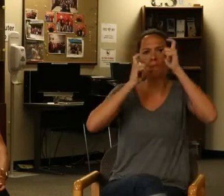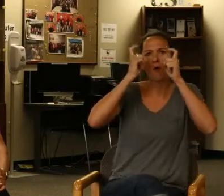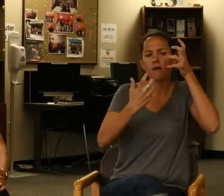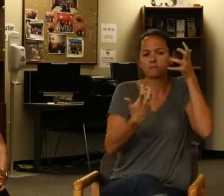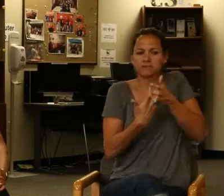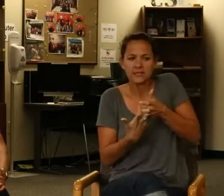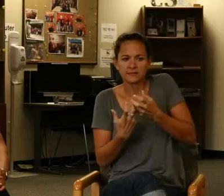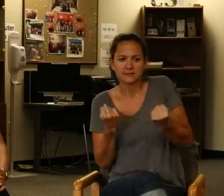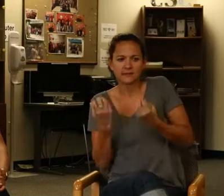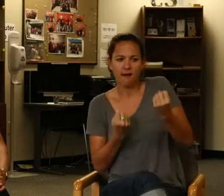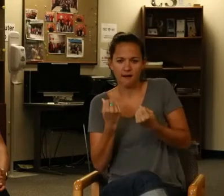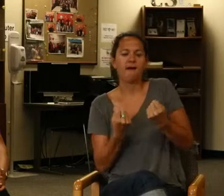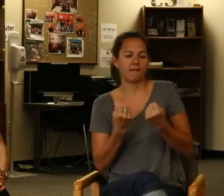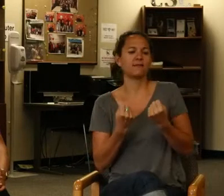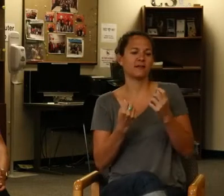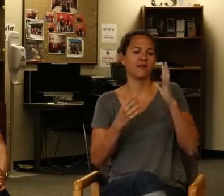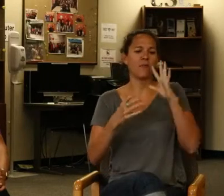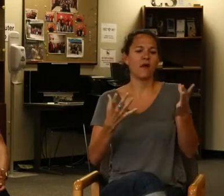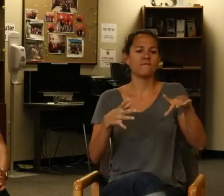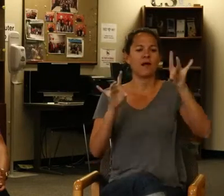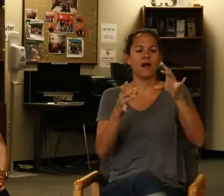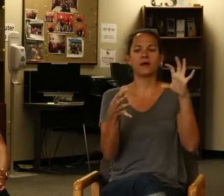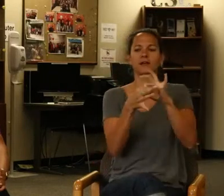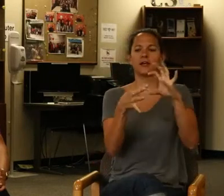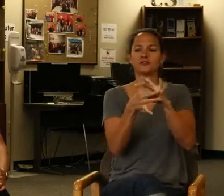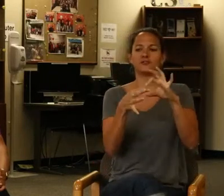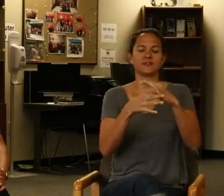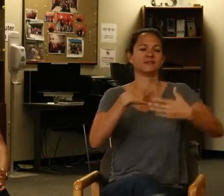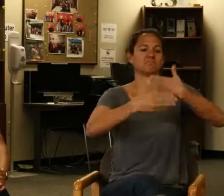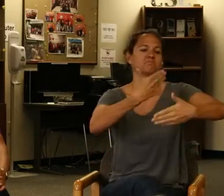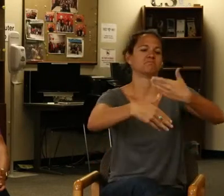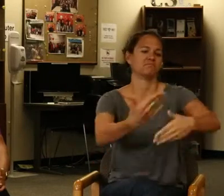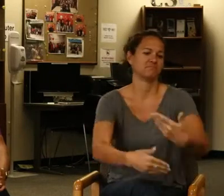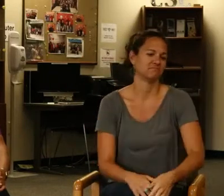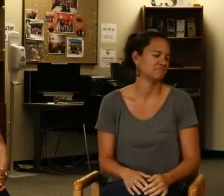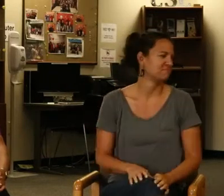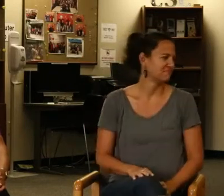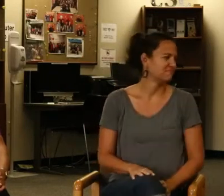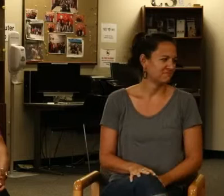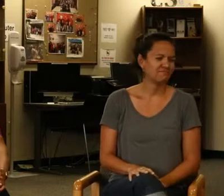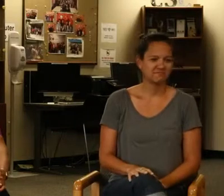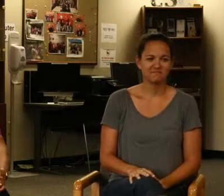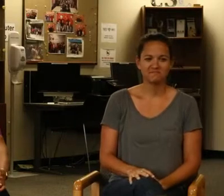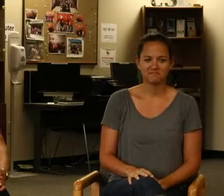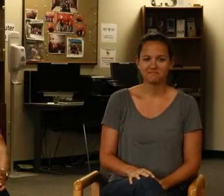concepts, think about how your feelings and visual expressions will be able to match your signs, and you'll start making those